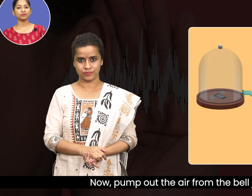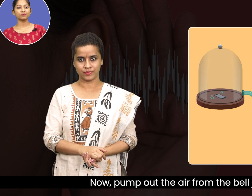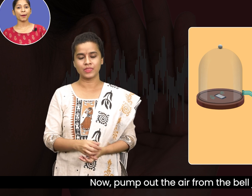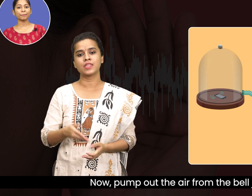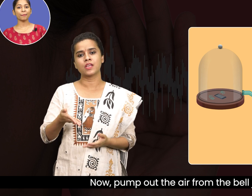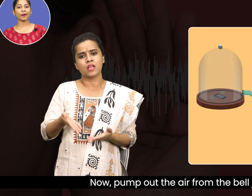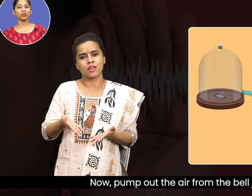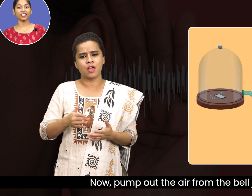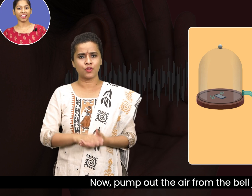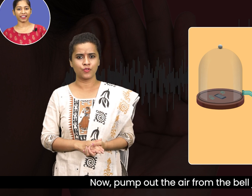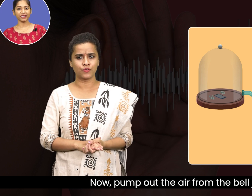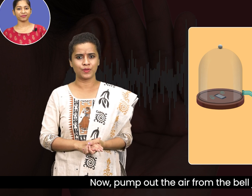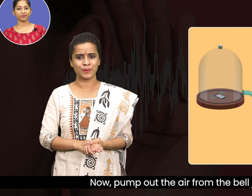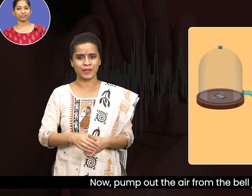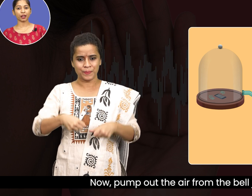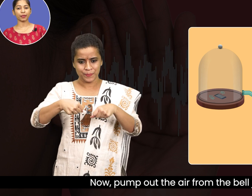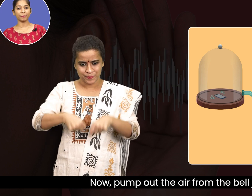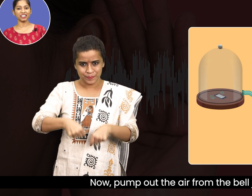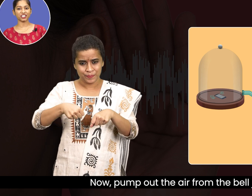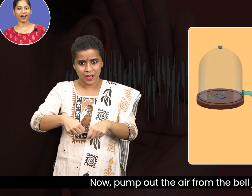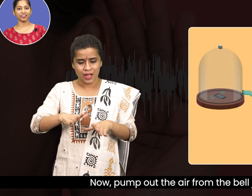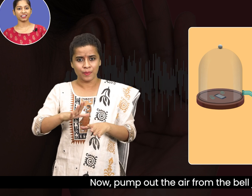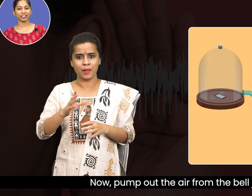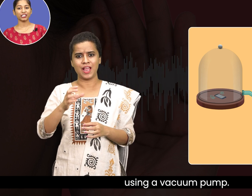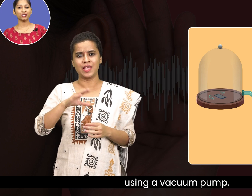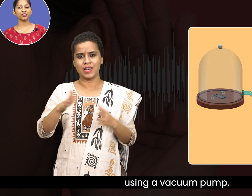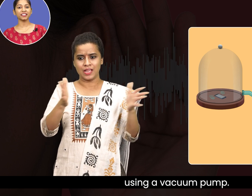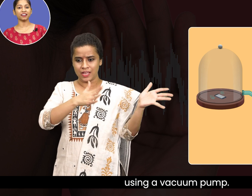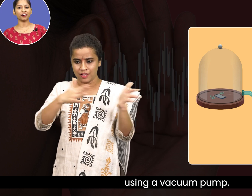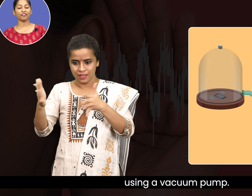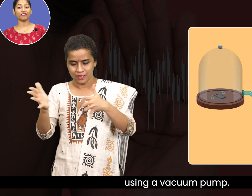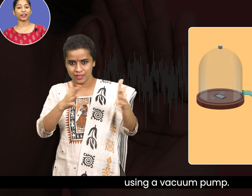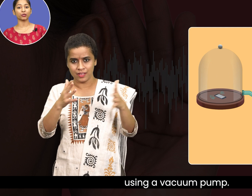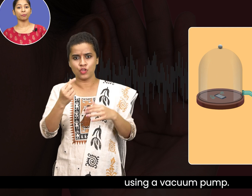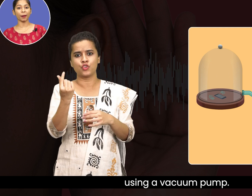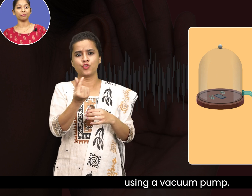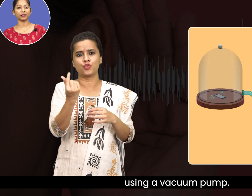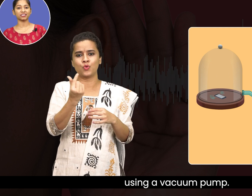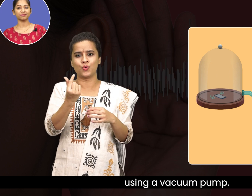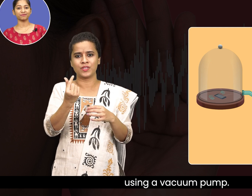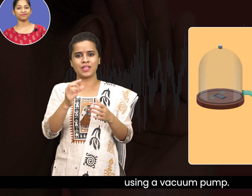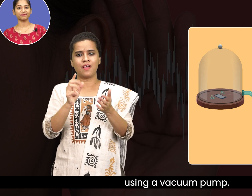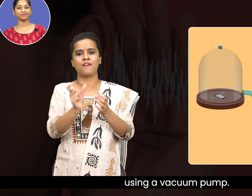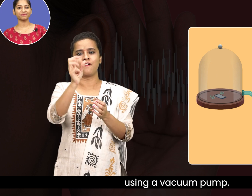Now, pump out the air from the bell jar using a vacuum pump.